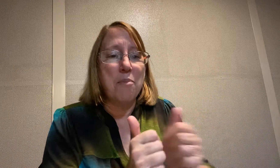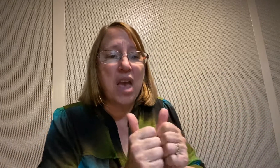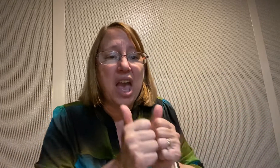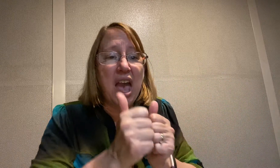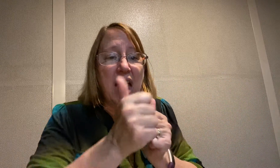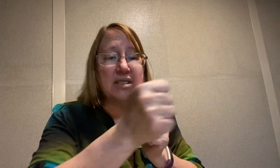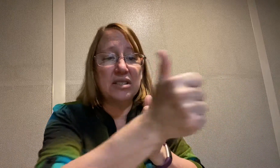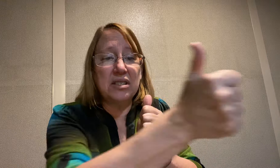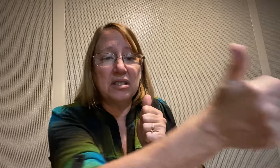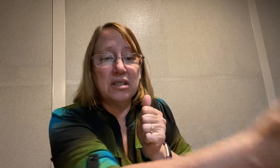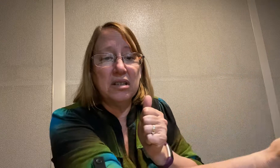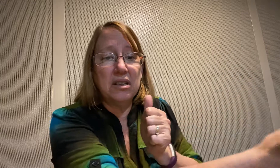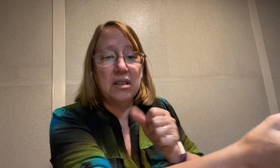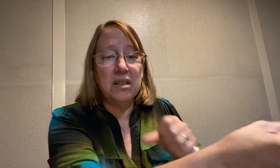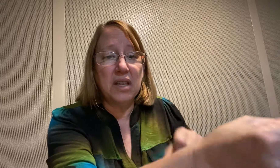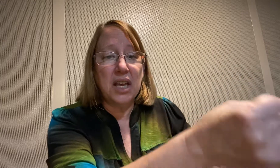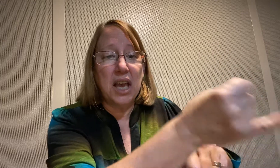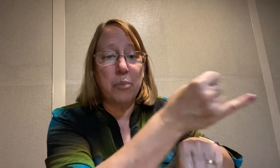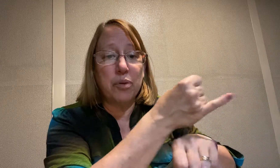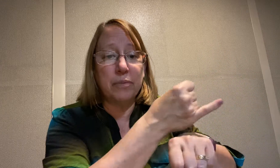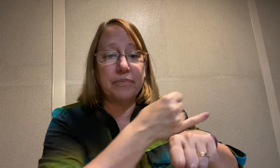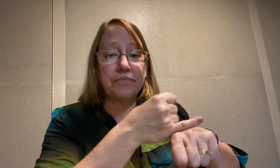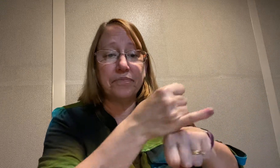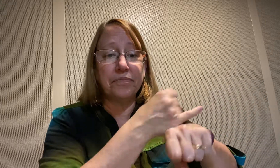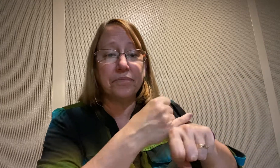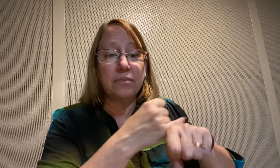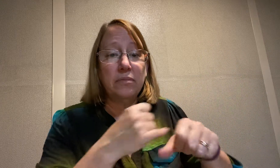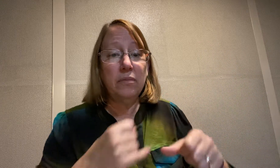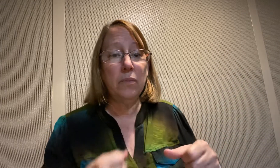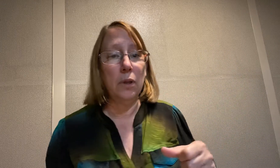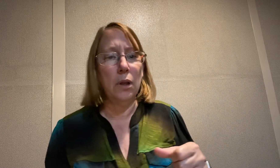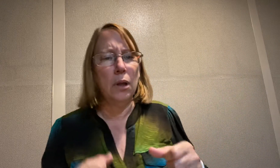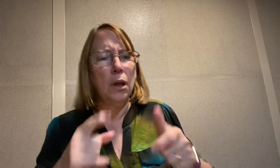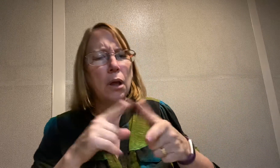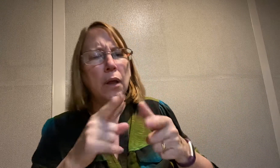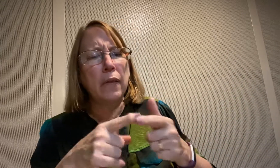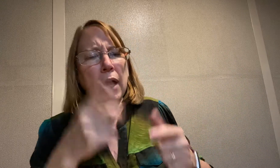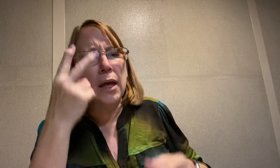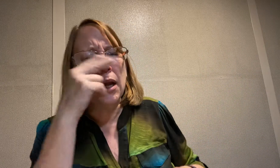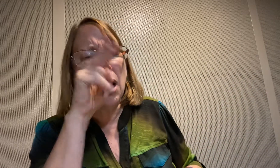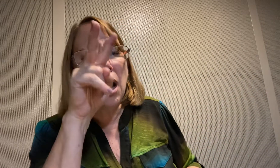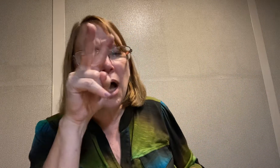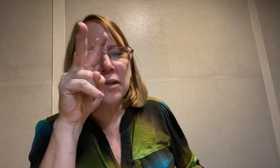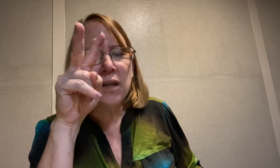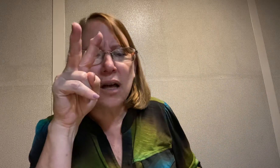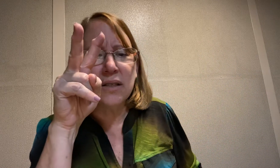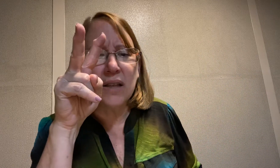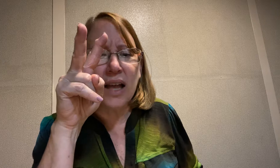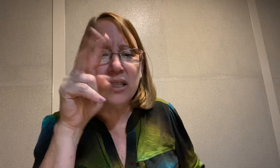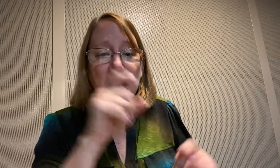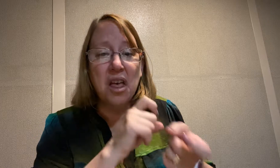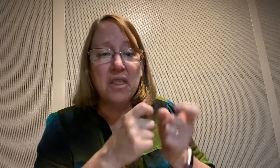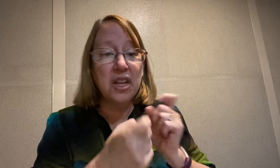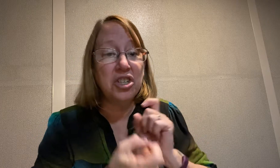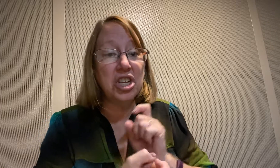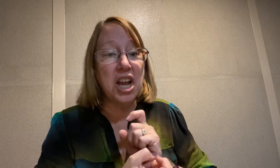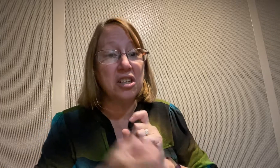past the cape. Then I saw a sight that changed